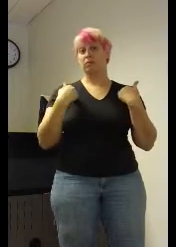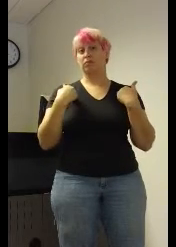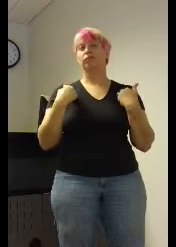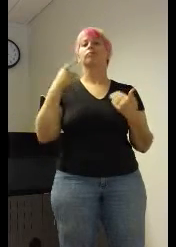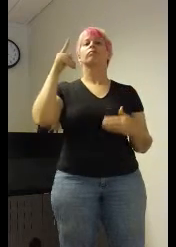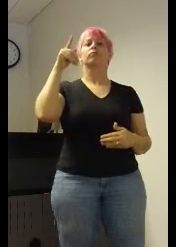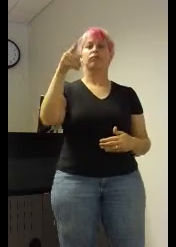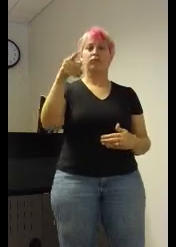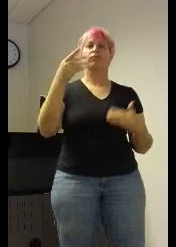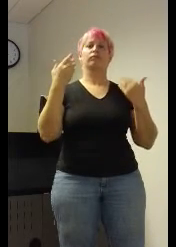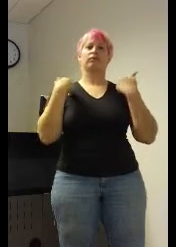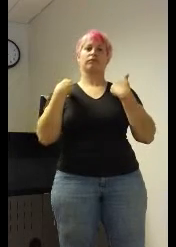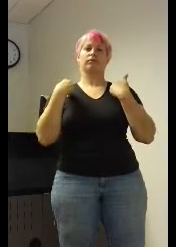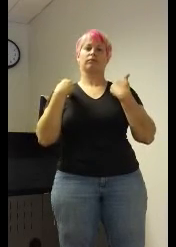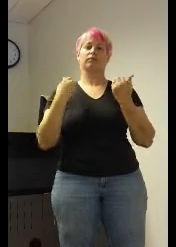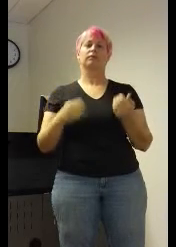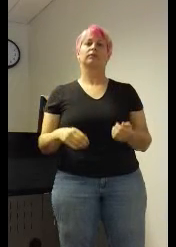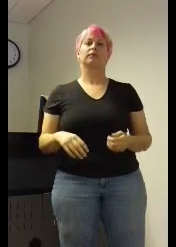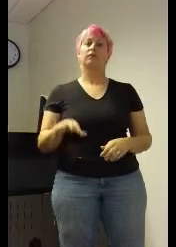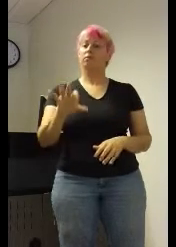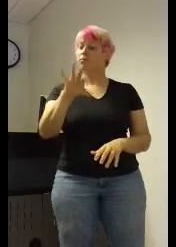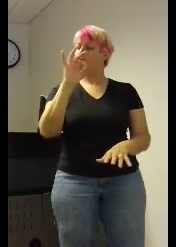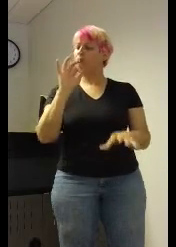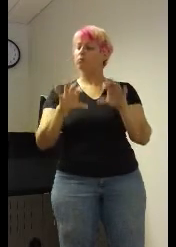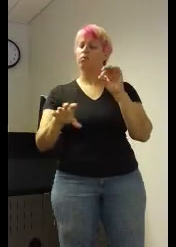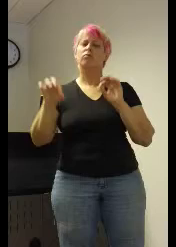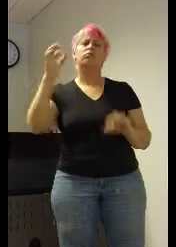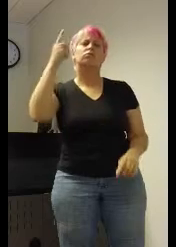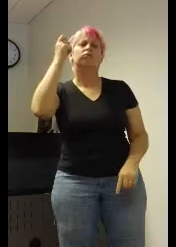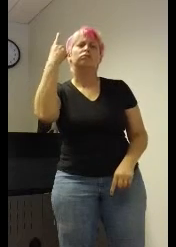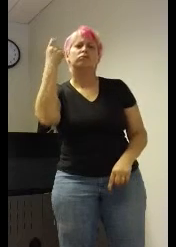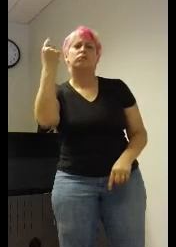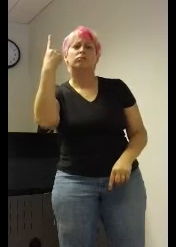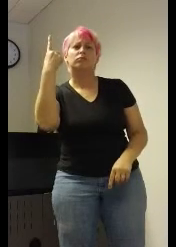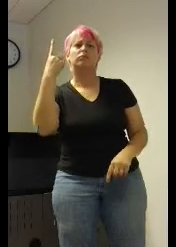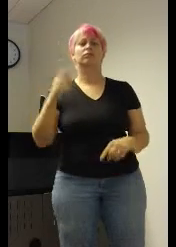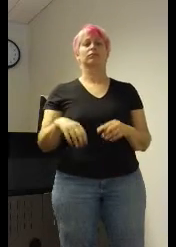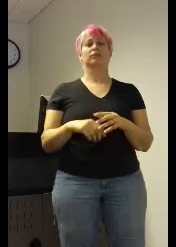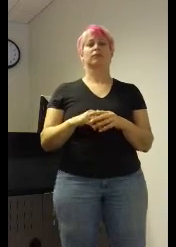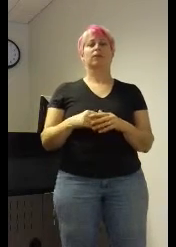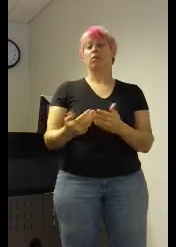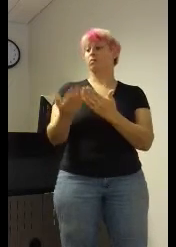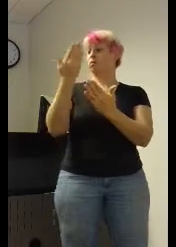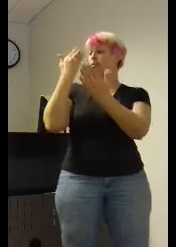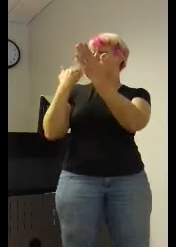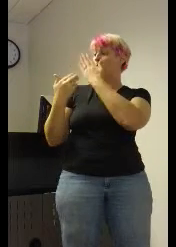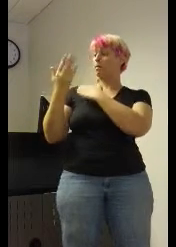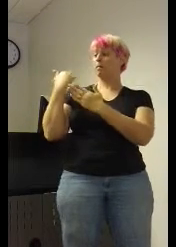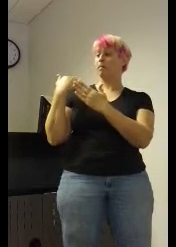But since we're finding out more about it, we're more likely to diagnose kids and then go back and diagnose their